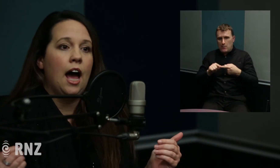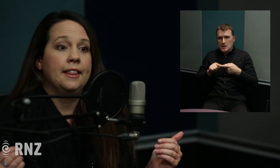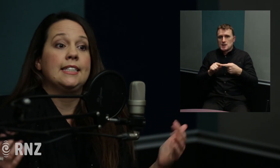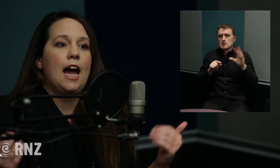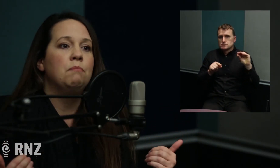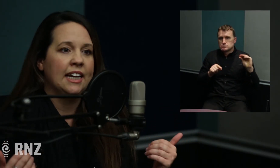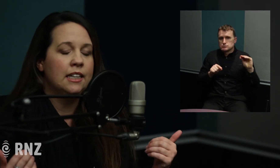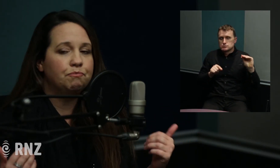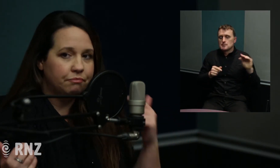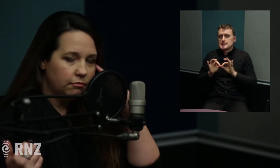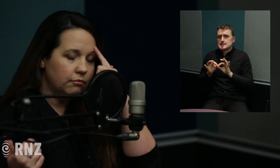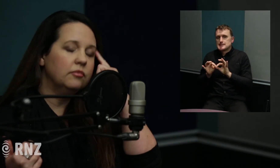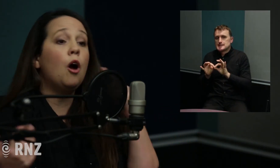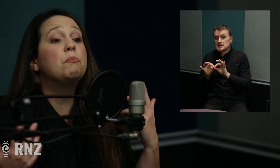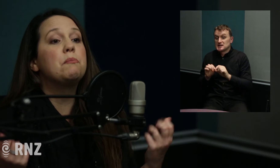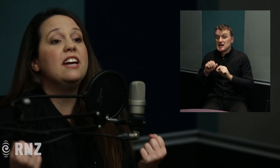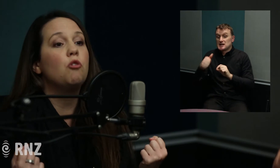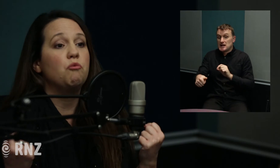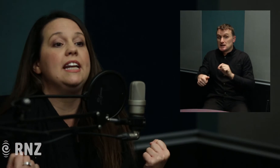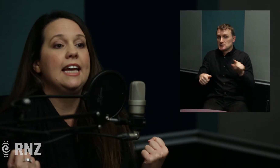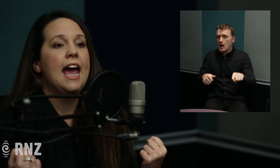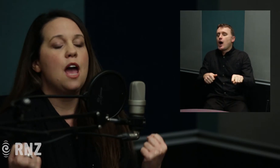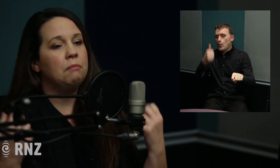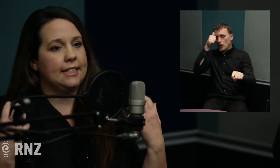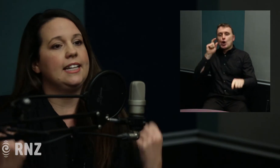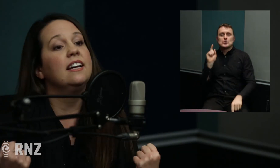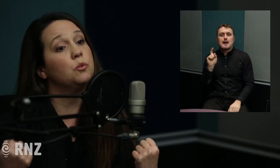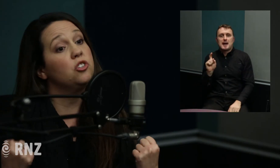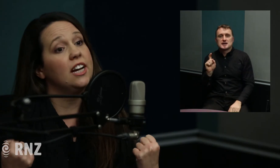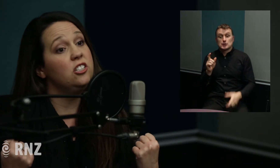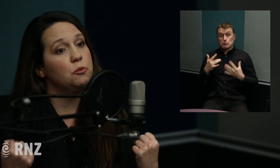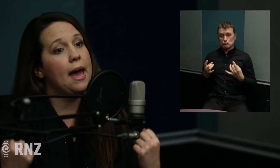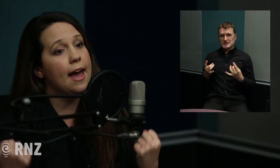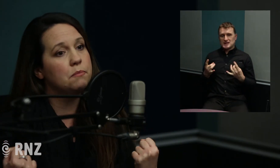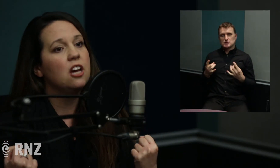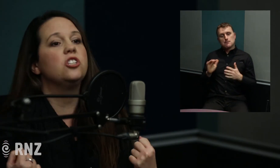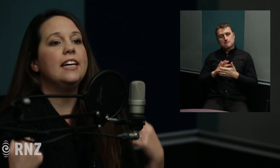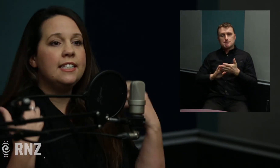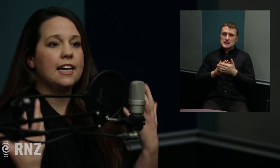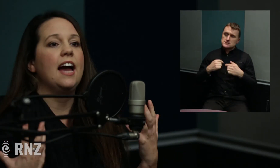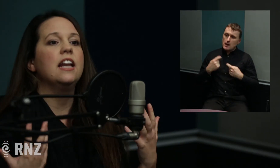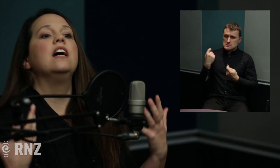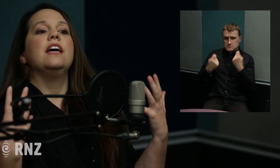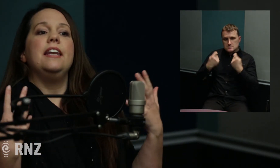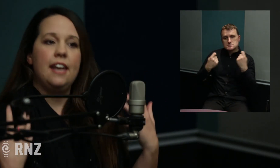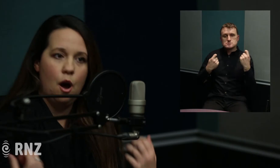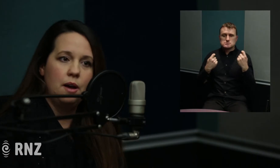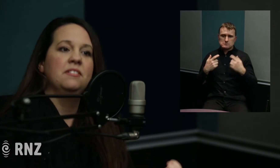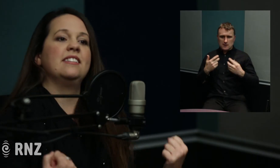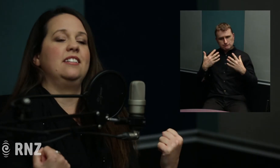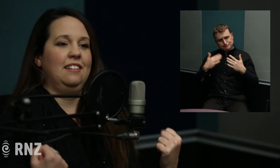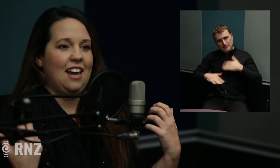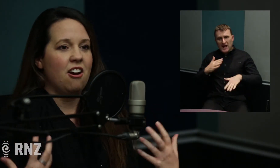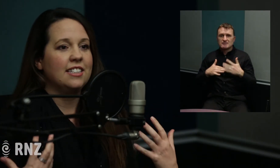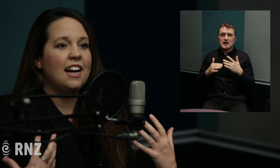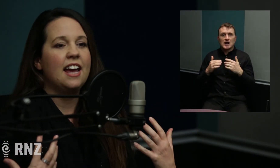next line that's coming, I'll prepare already, and my stance will change perhaps to indicate now I'm